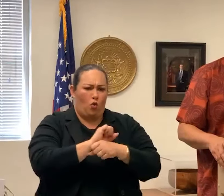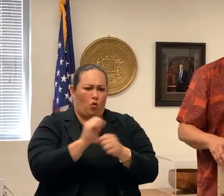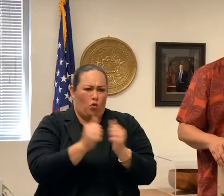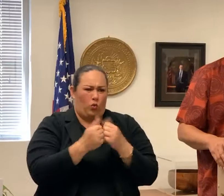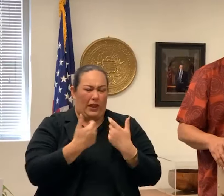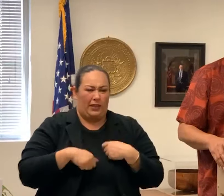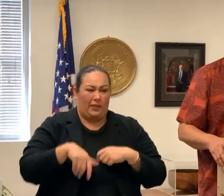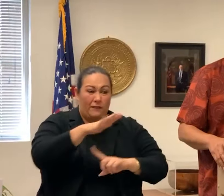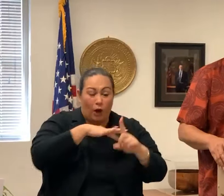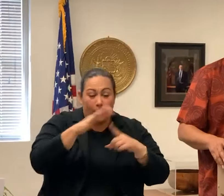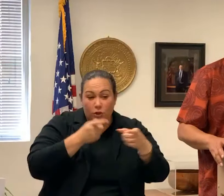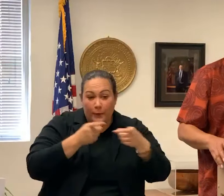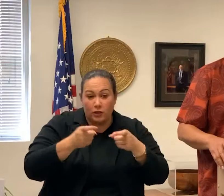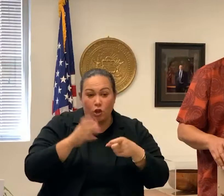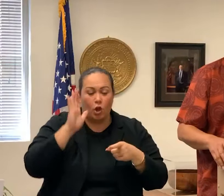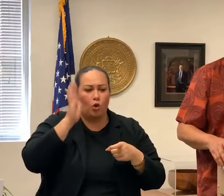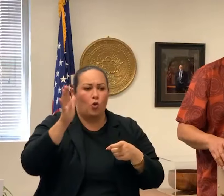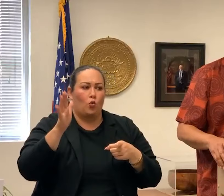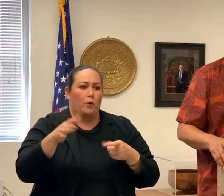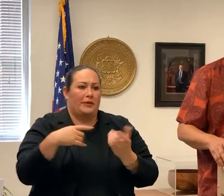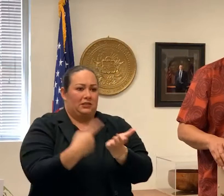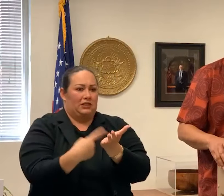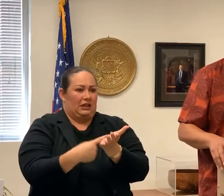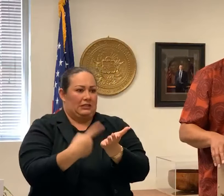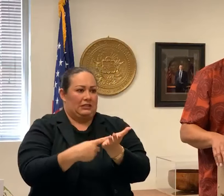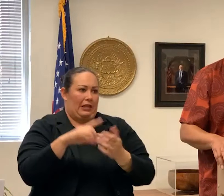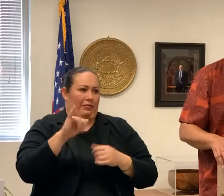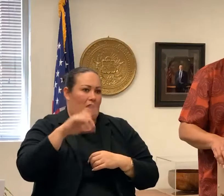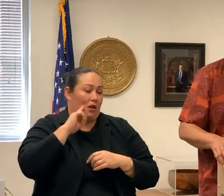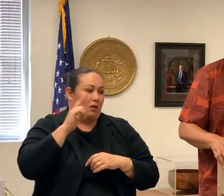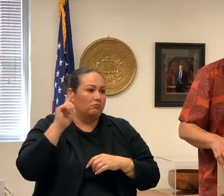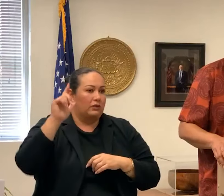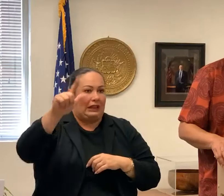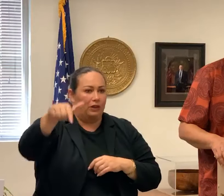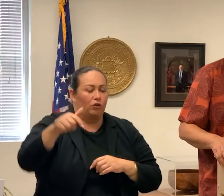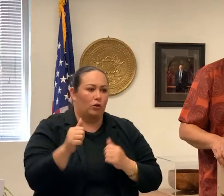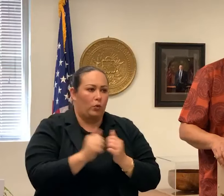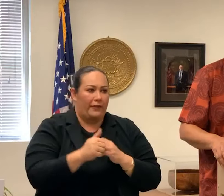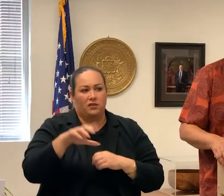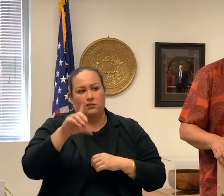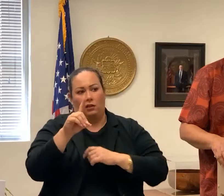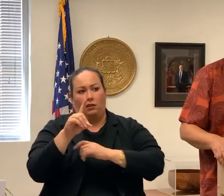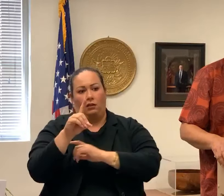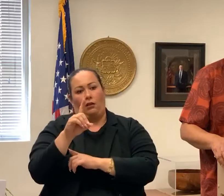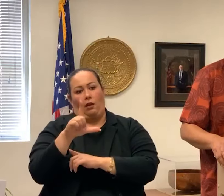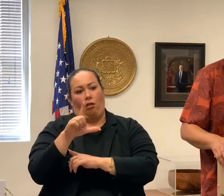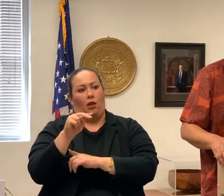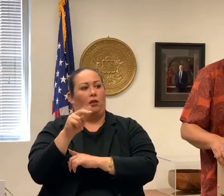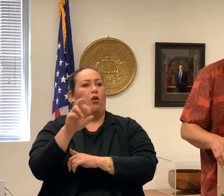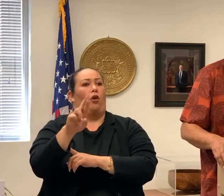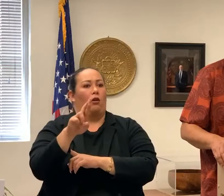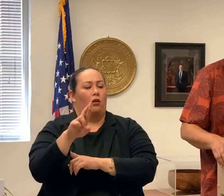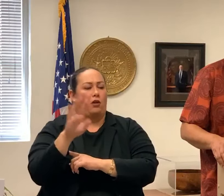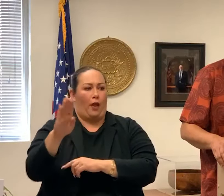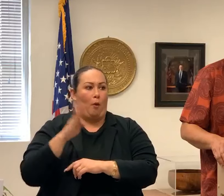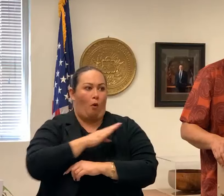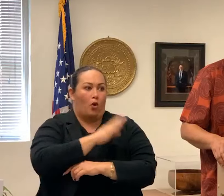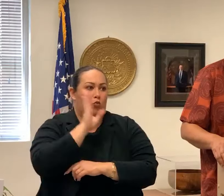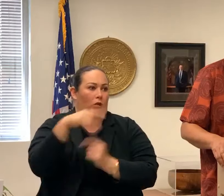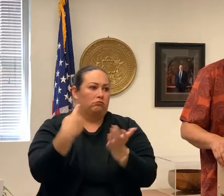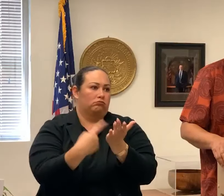to be an agenda item with the Department of Land and Natural Resources, their board, on Friday,